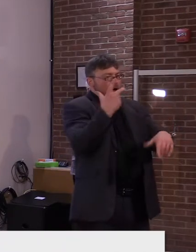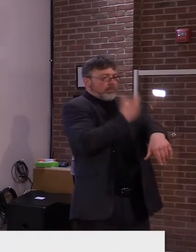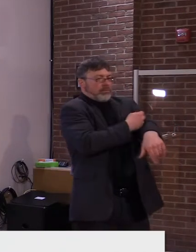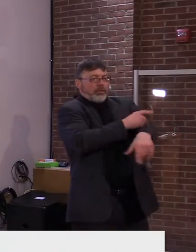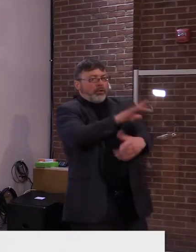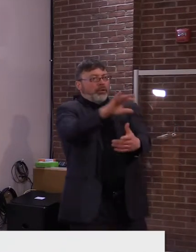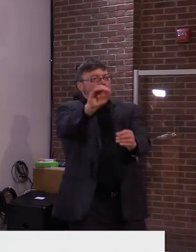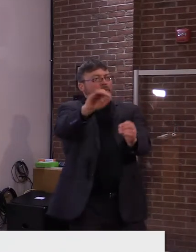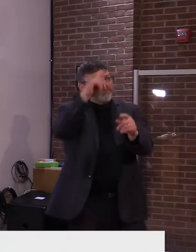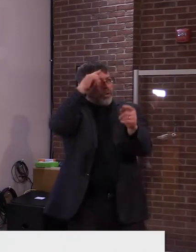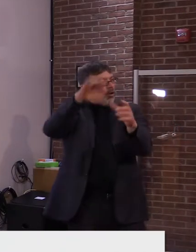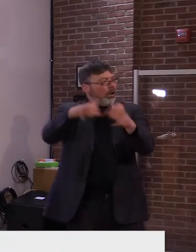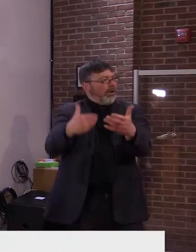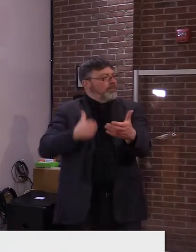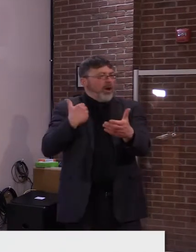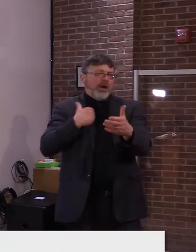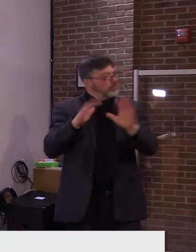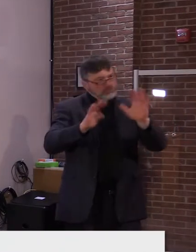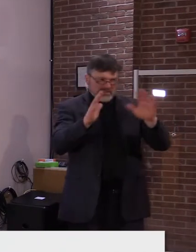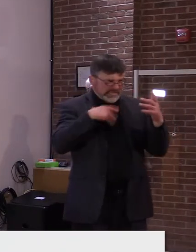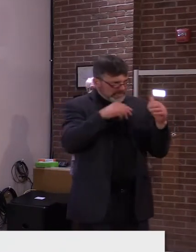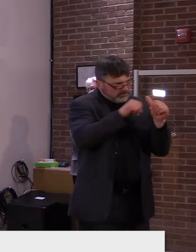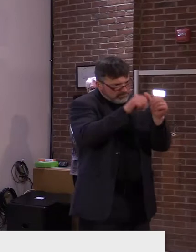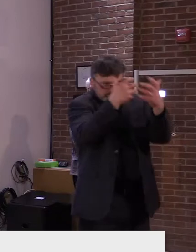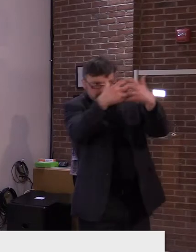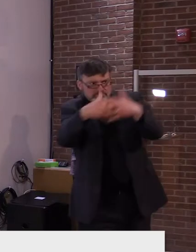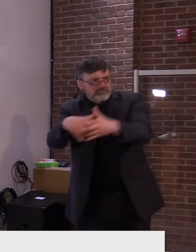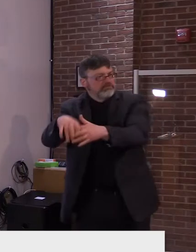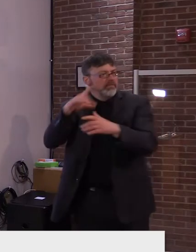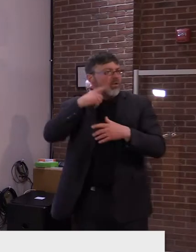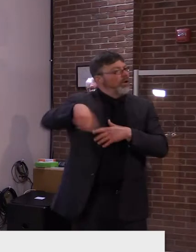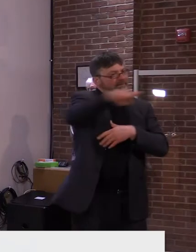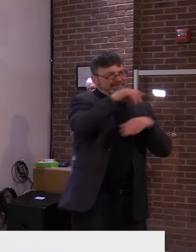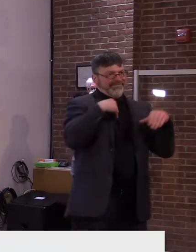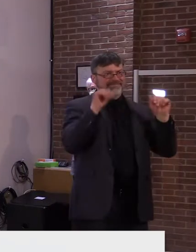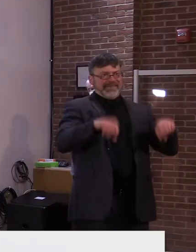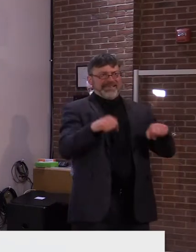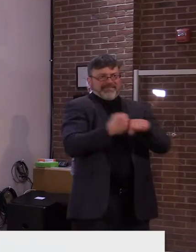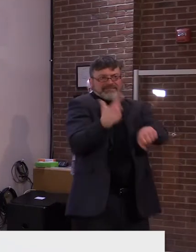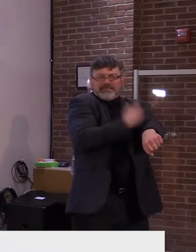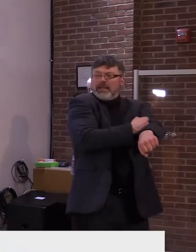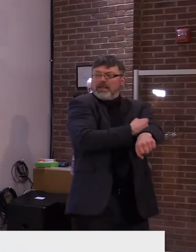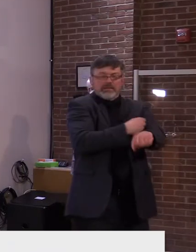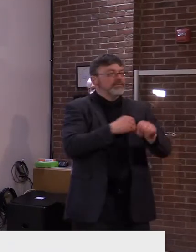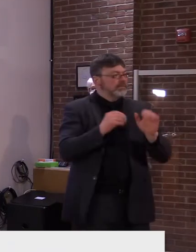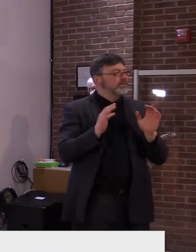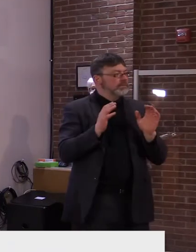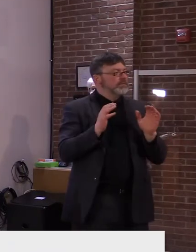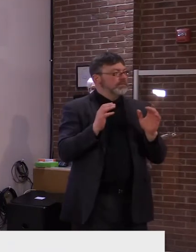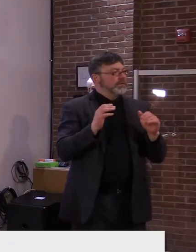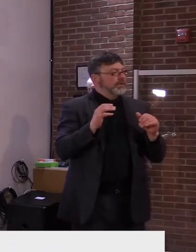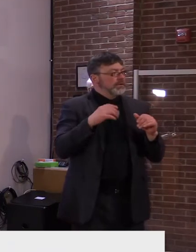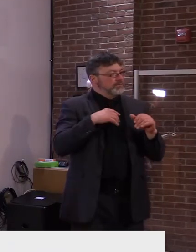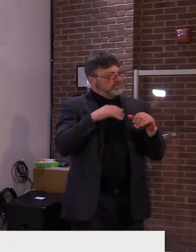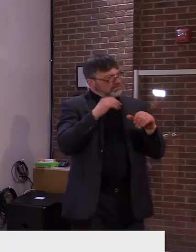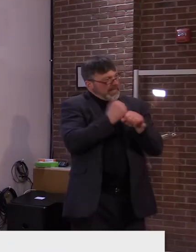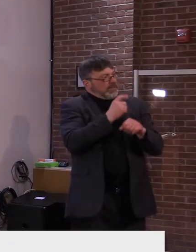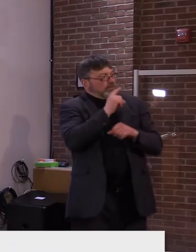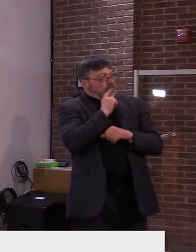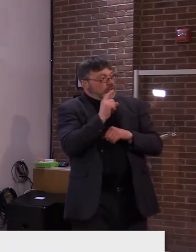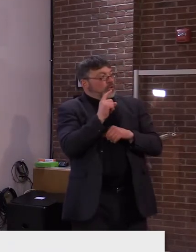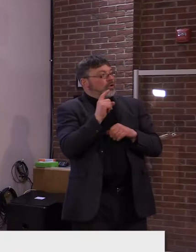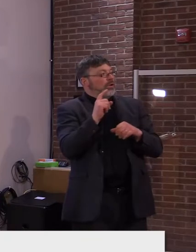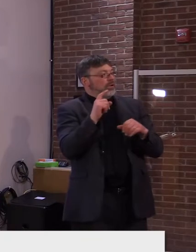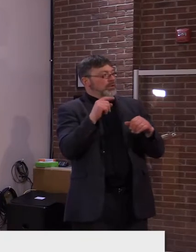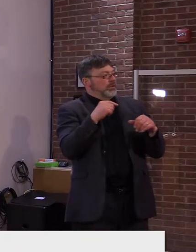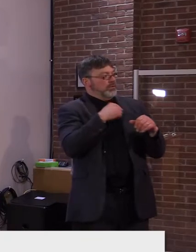if we can get as many people compliant and get their shots in arms as possible, we'll be able to stop the virus in its tracks in some respects to keep